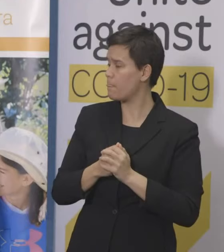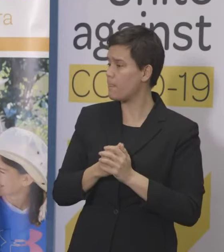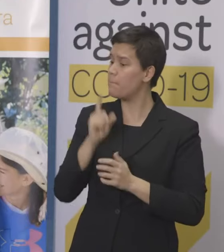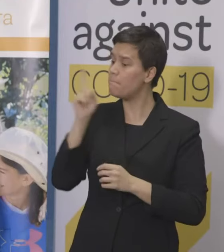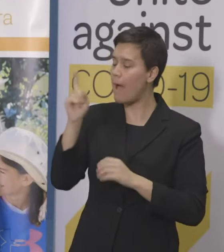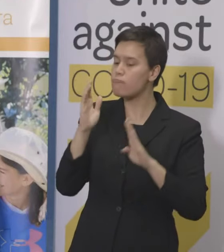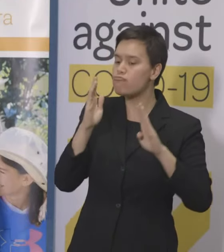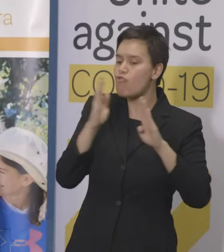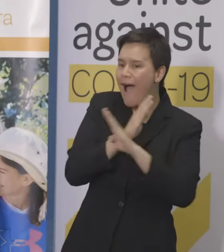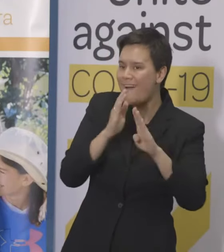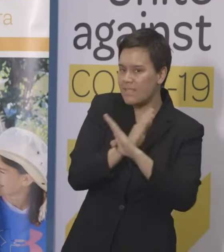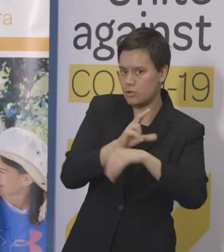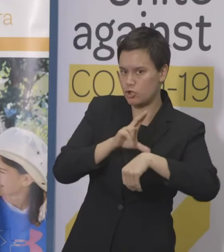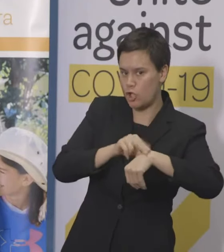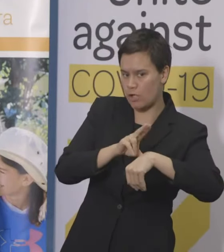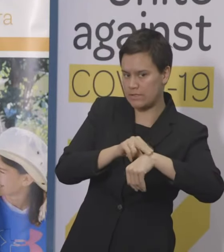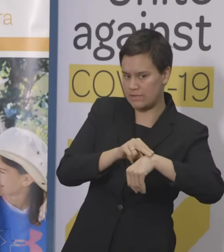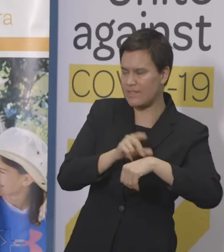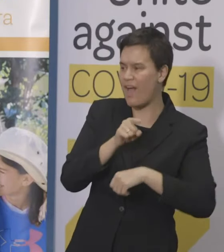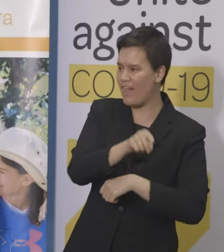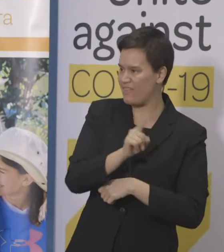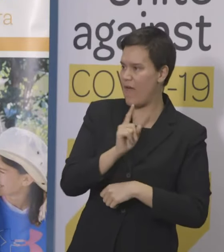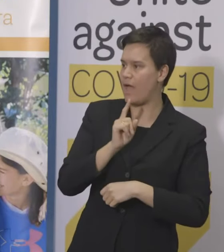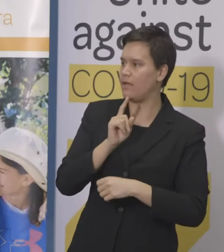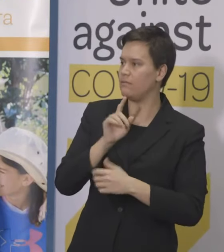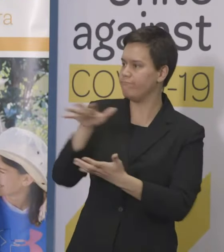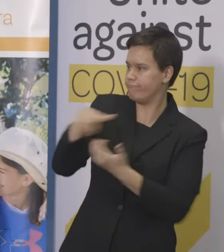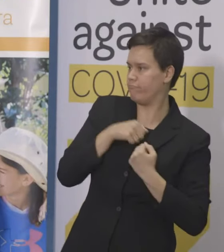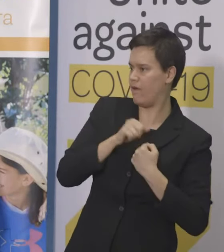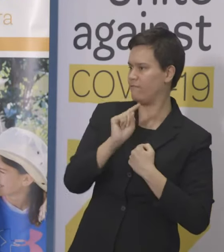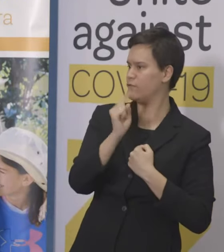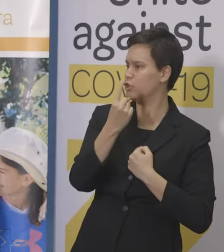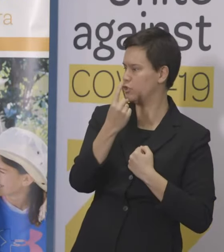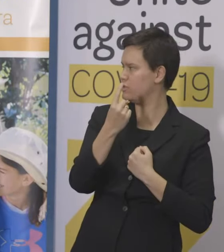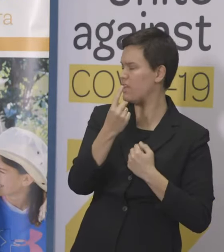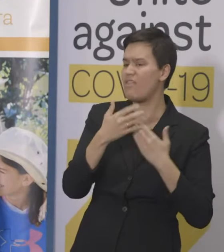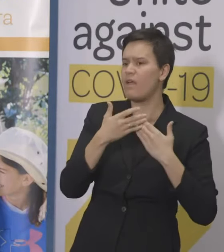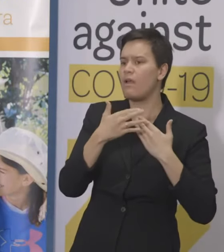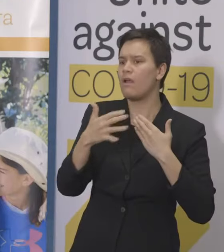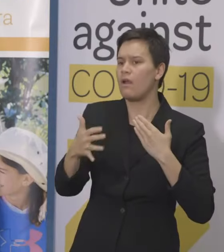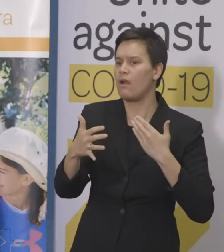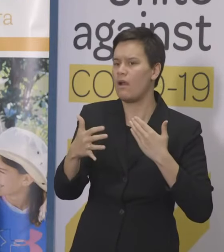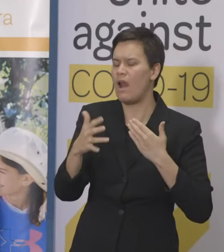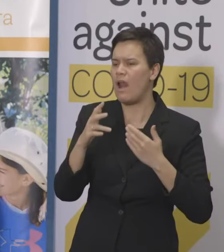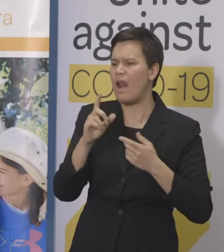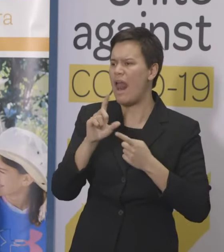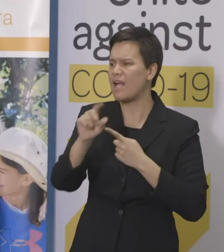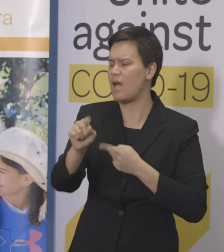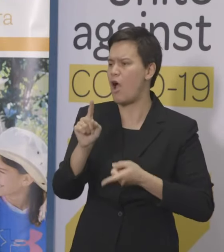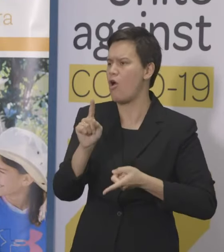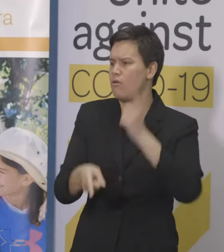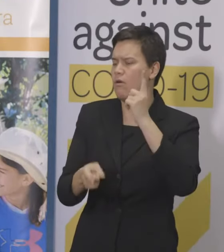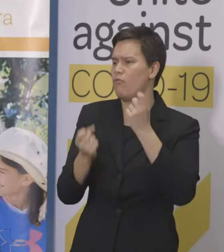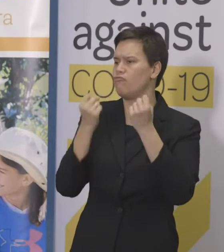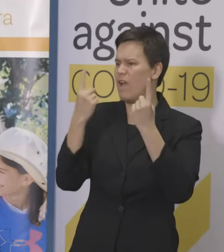first inload of vaccinations that came to light. So yes. why not front foot that? It wasn't just the